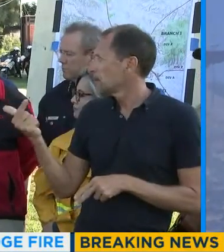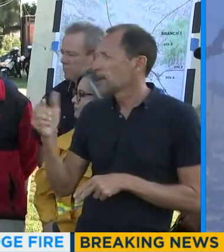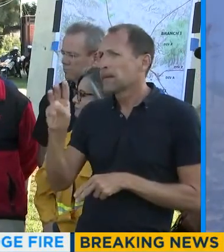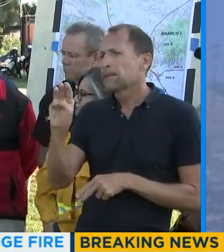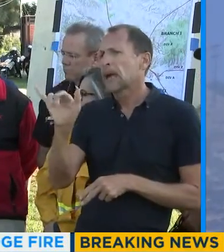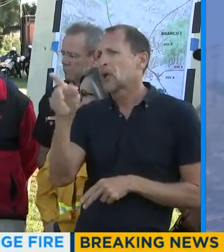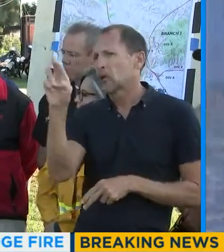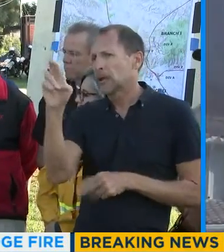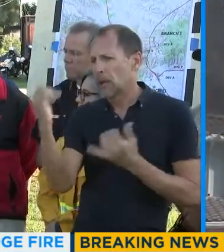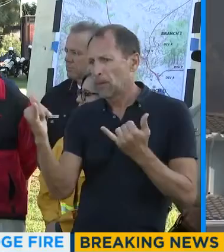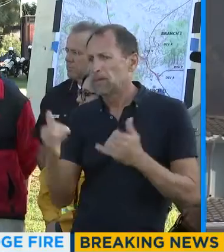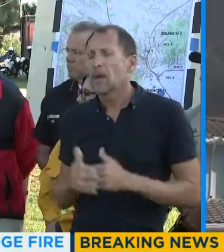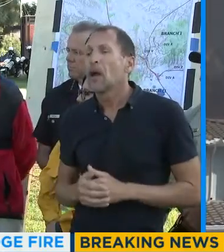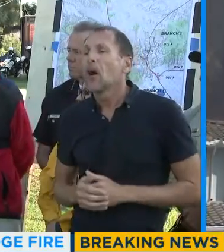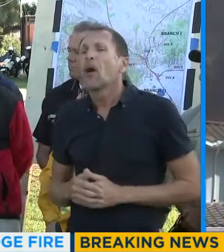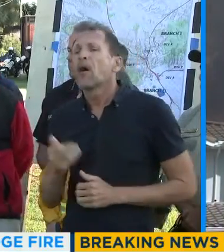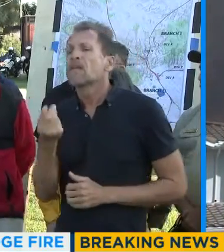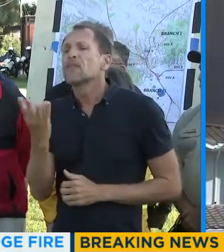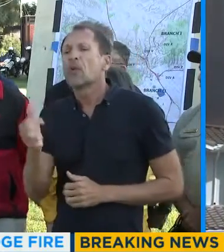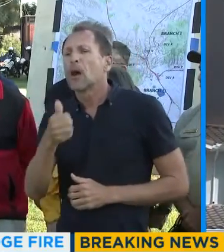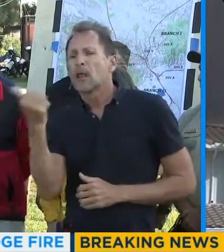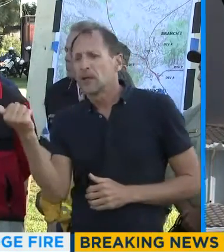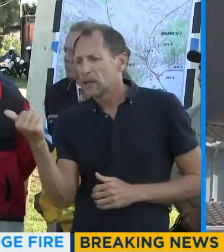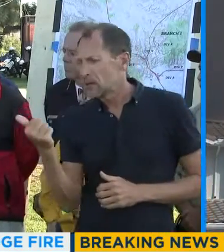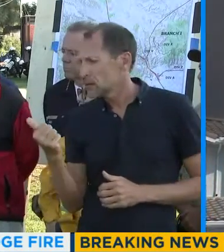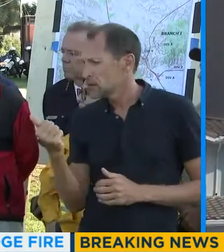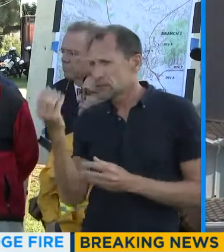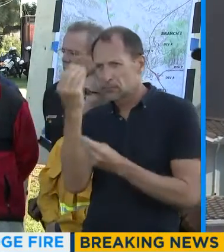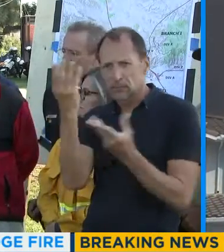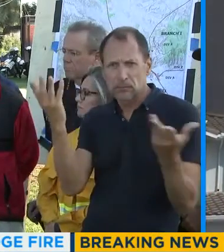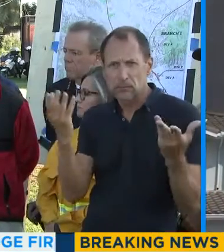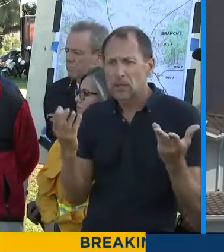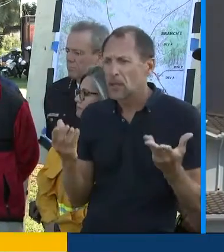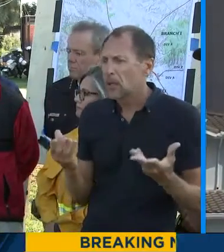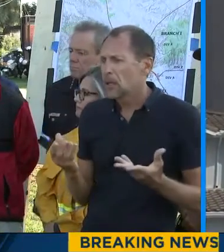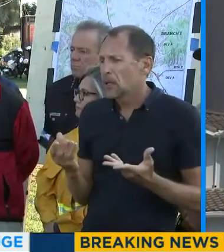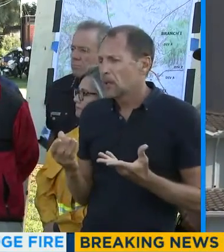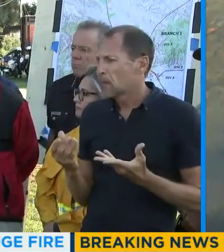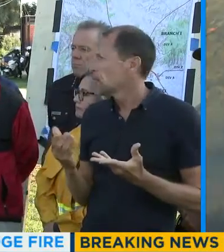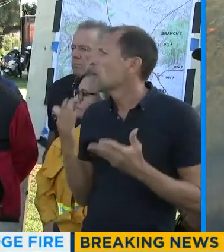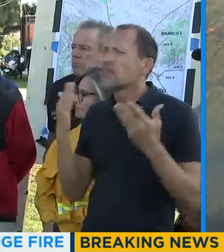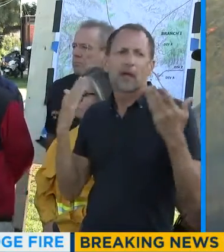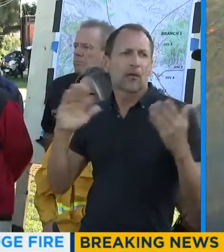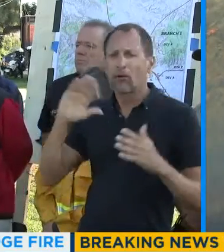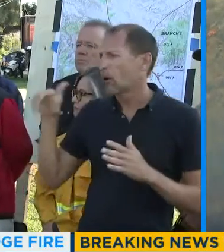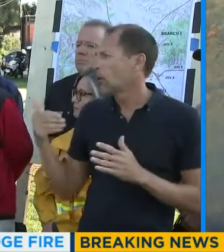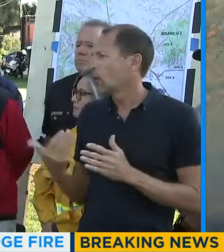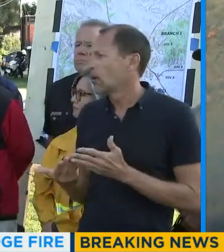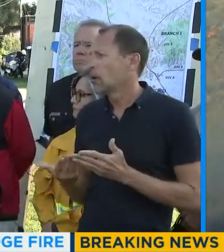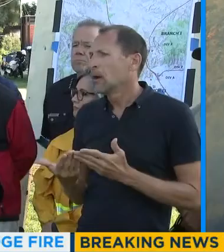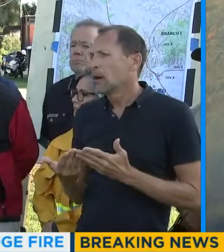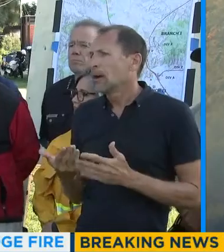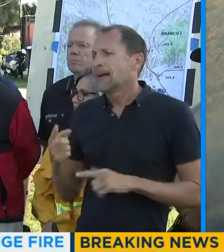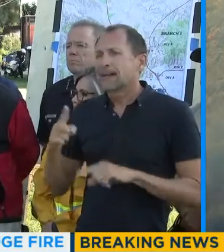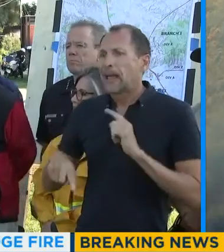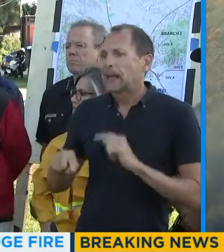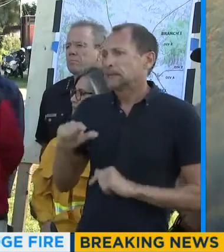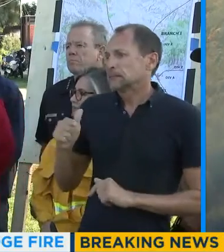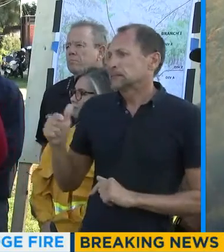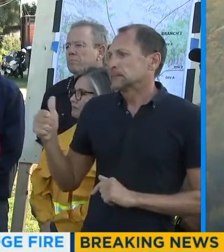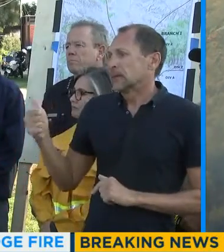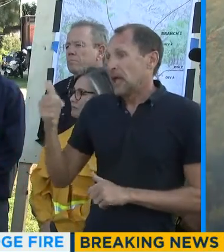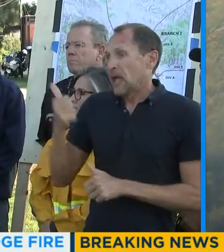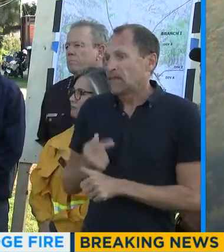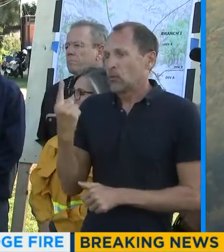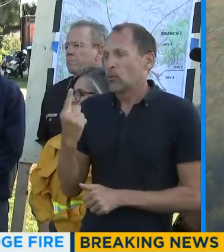mayor. So we have a few other folks just to give a few more pieces of information. This is really, I want to thank everybody again. We won't be able to hear from everybody who's